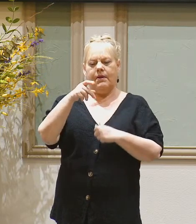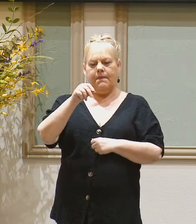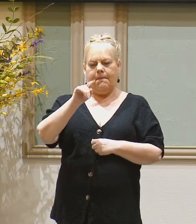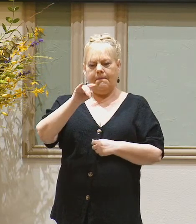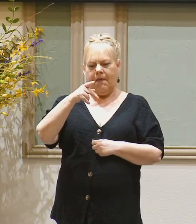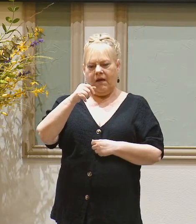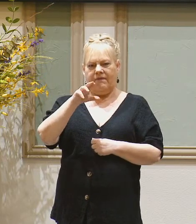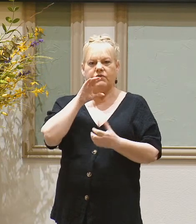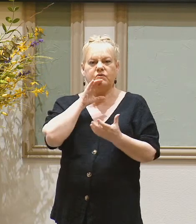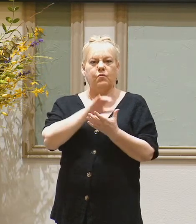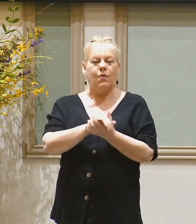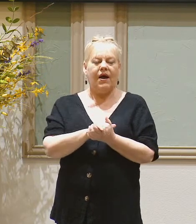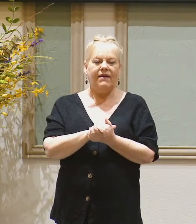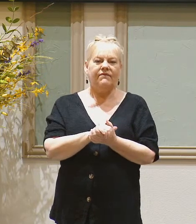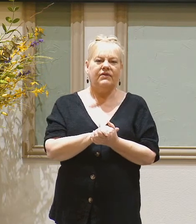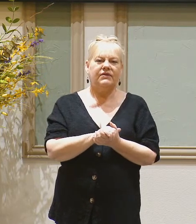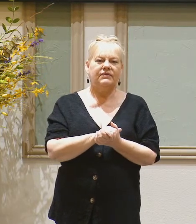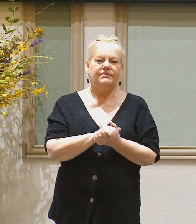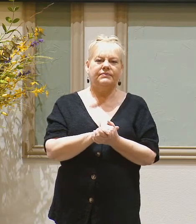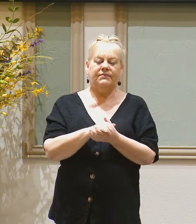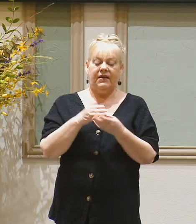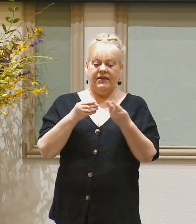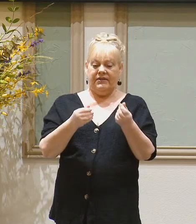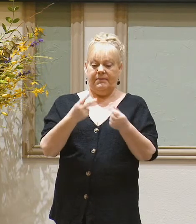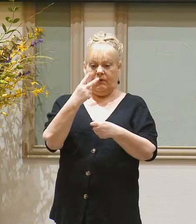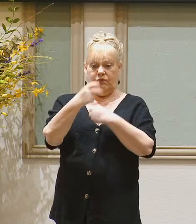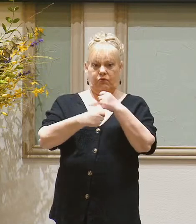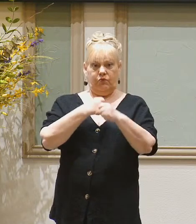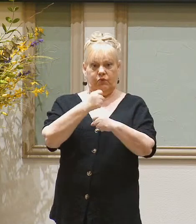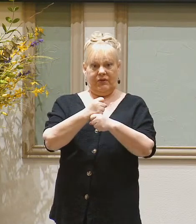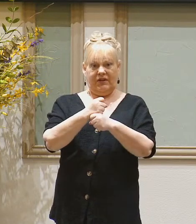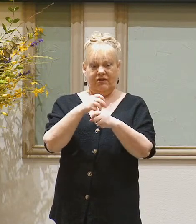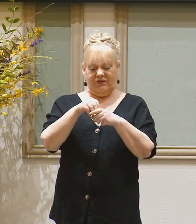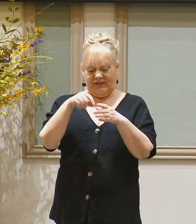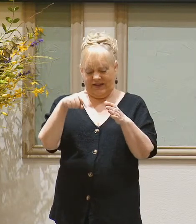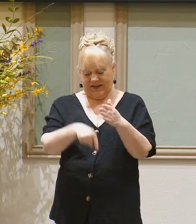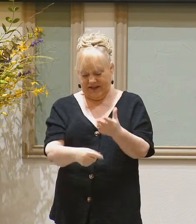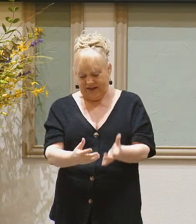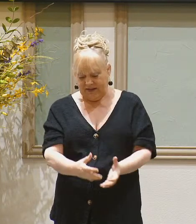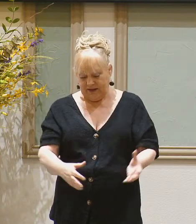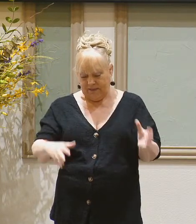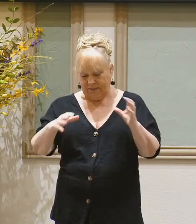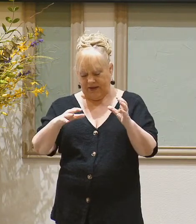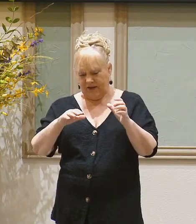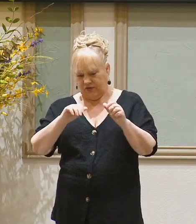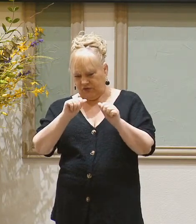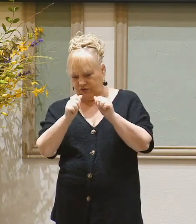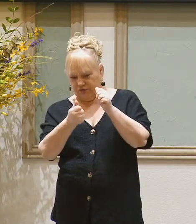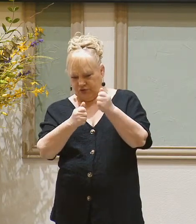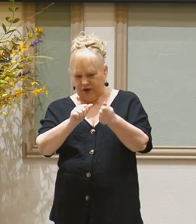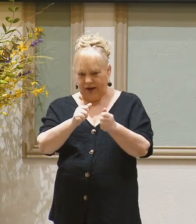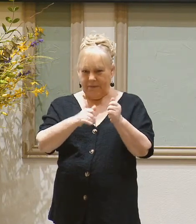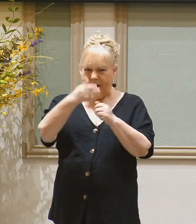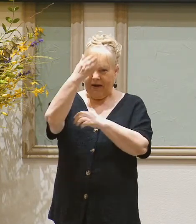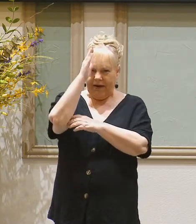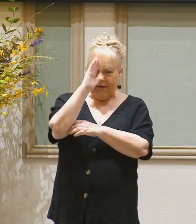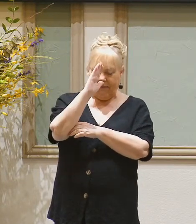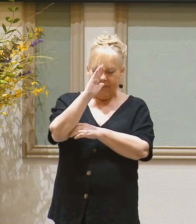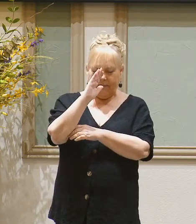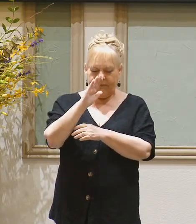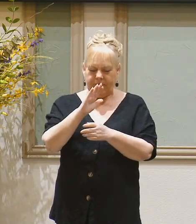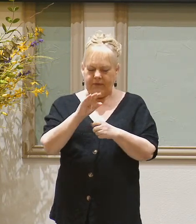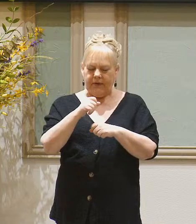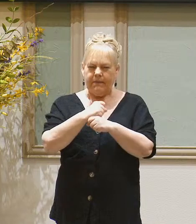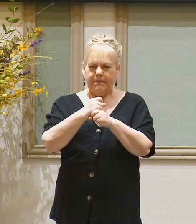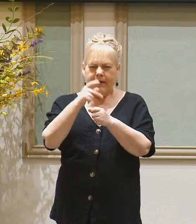wife. He spent 2 years in the pit being shaped by God, refined and